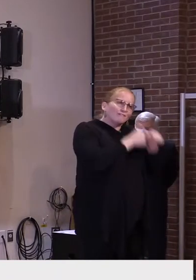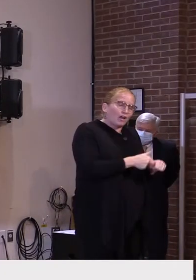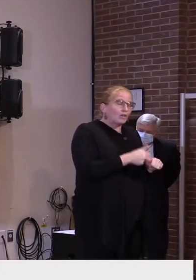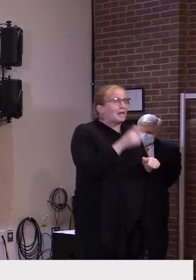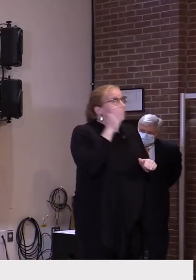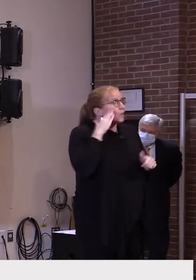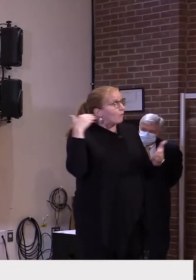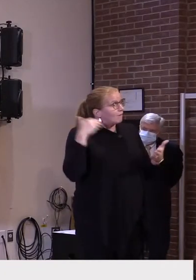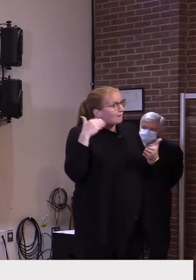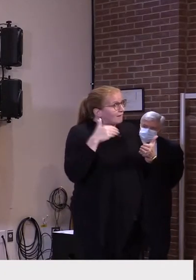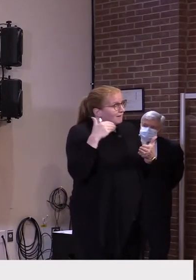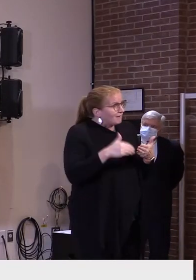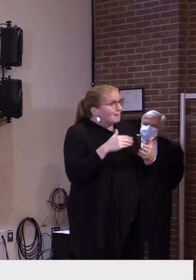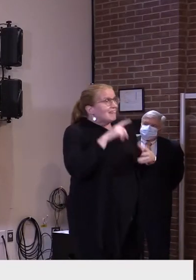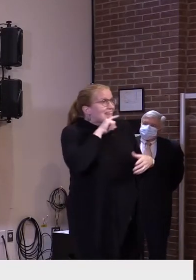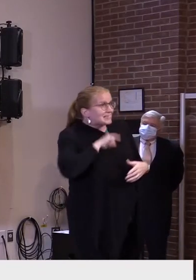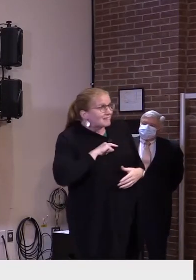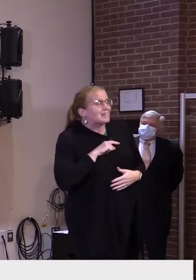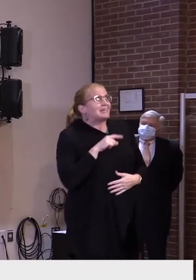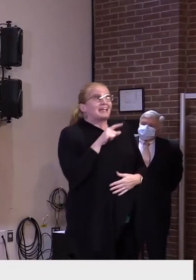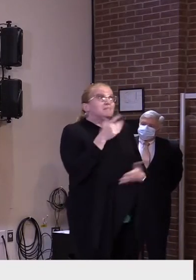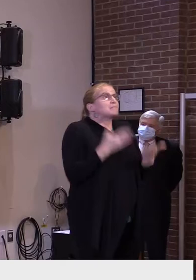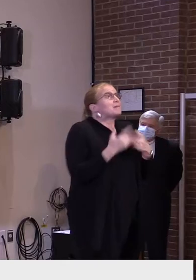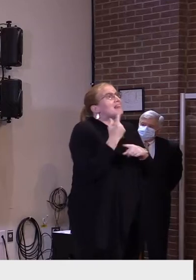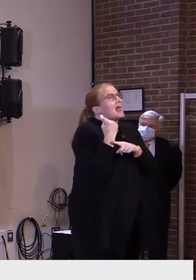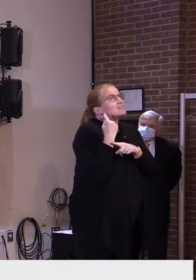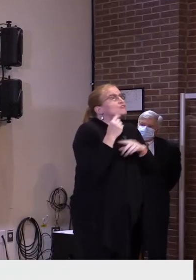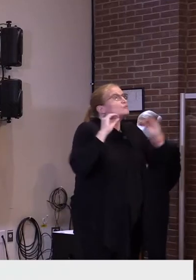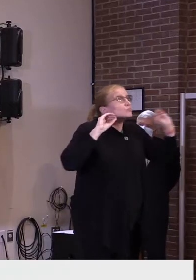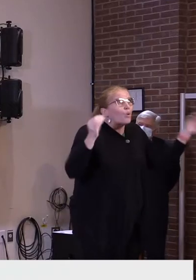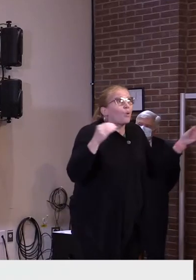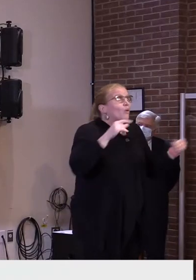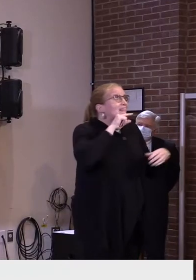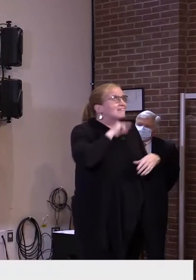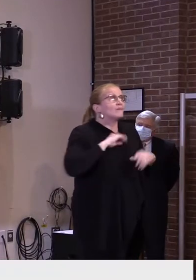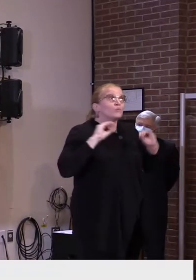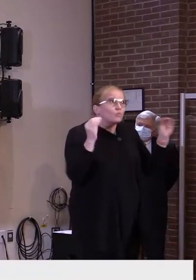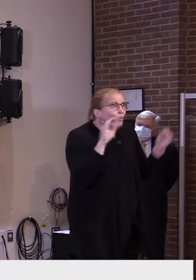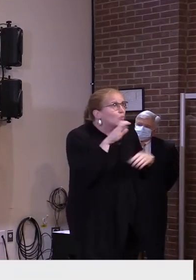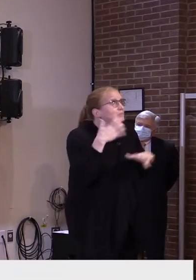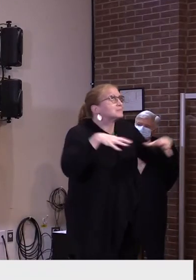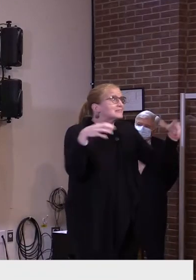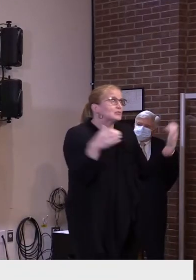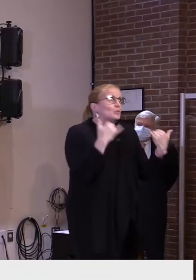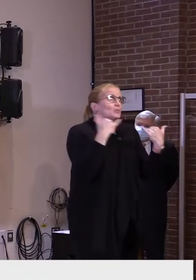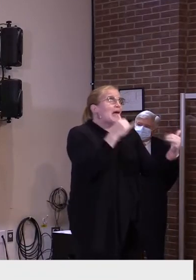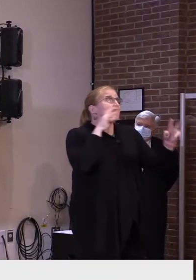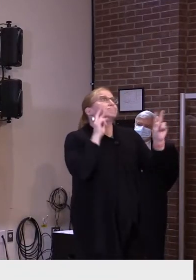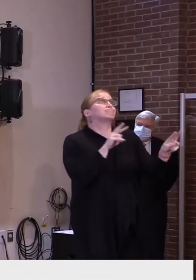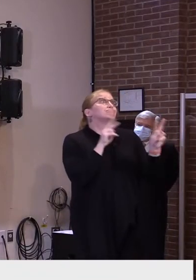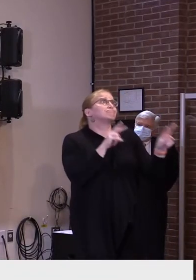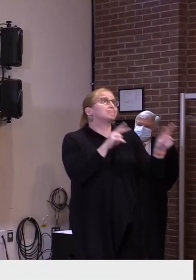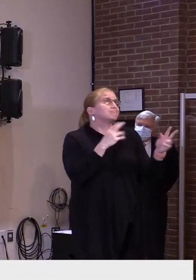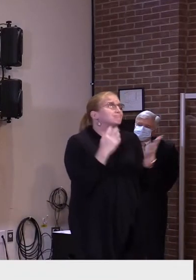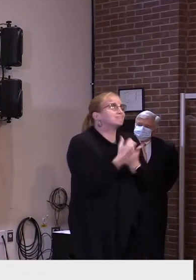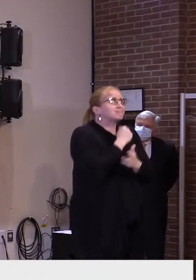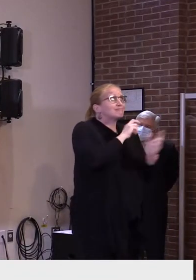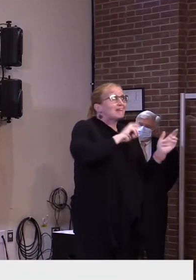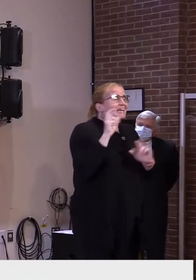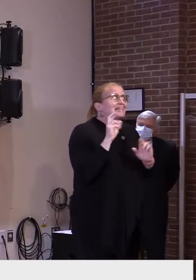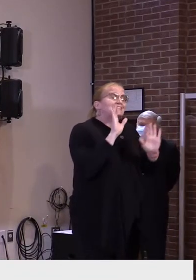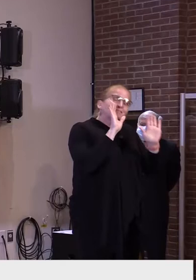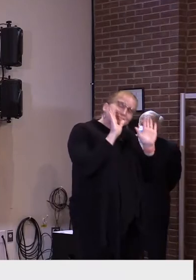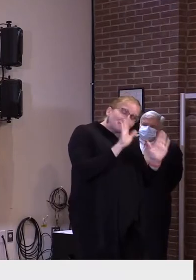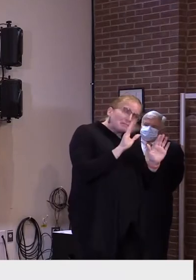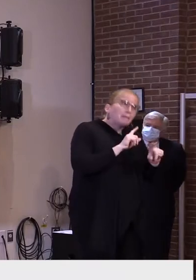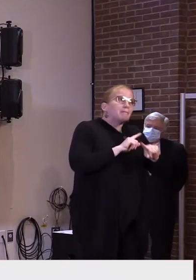friends, especially after being apart last year. But in this pandemic, knowing what we can and what we